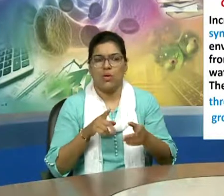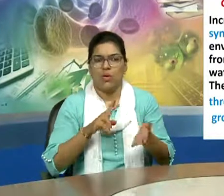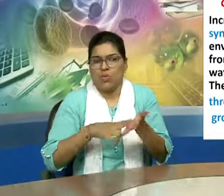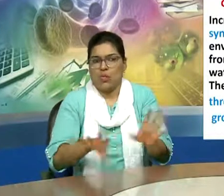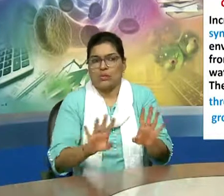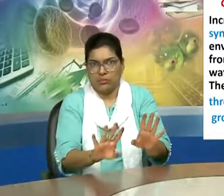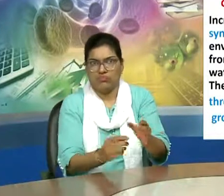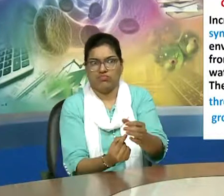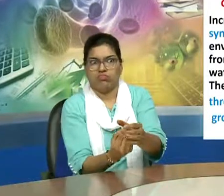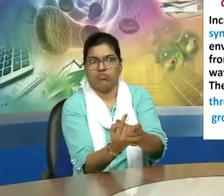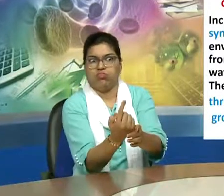are carried away